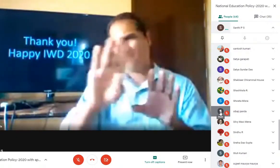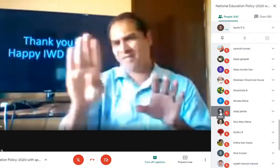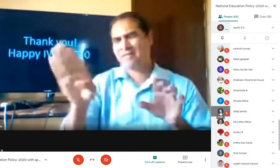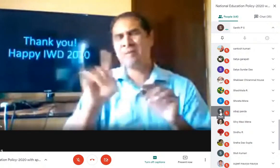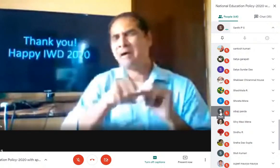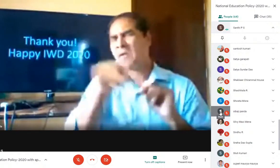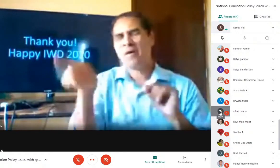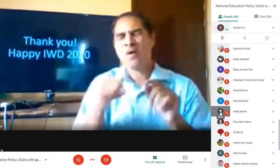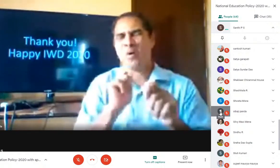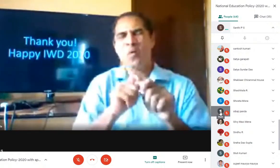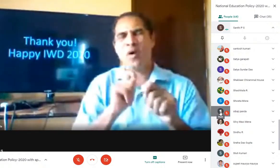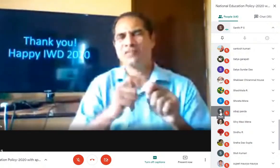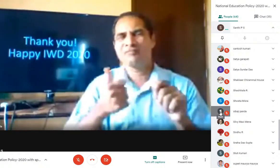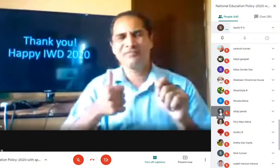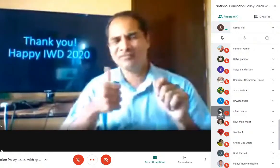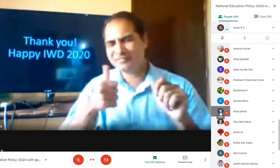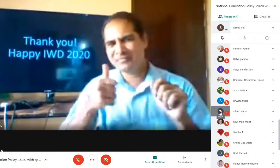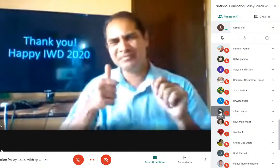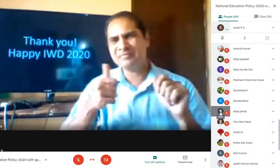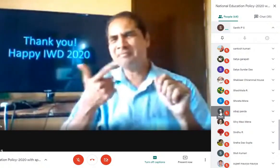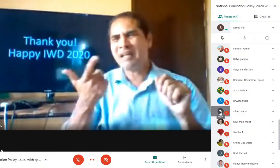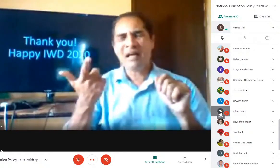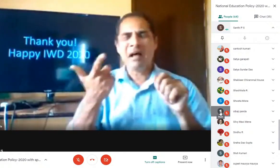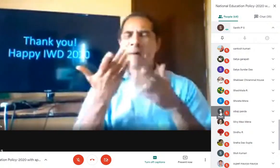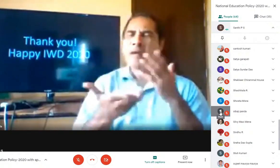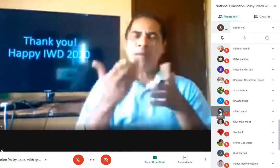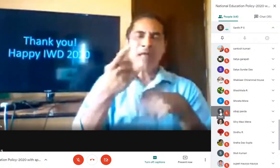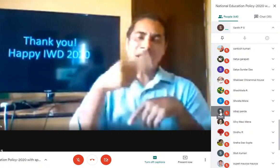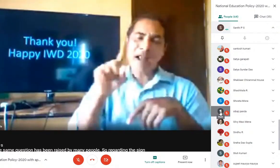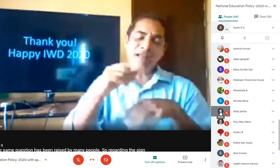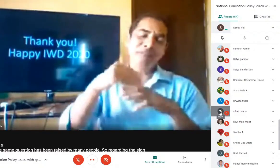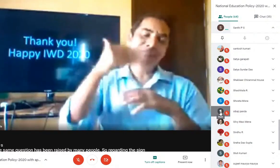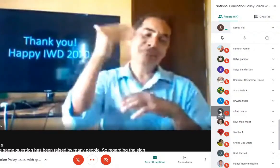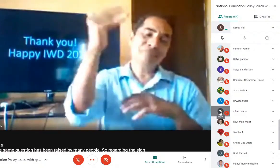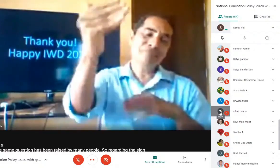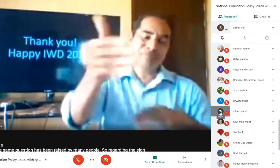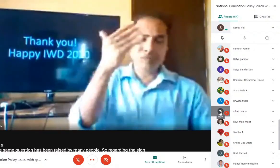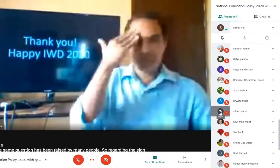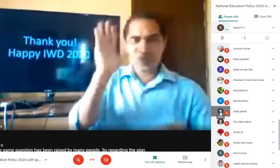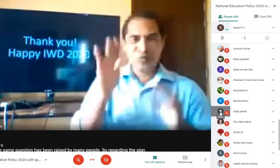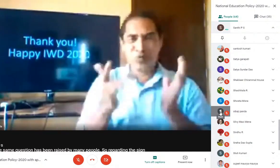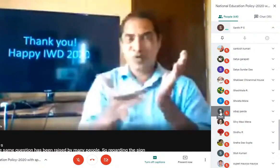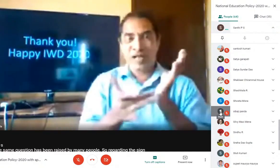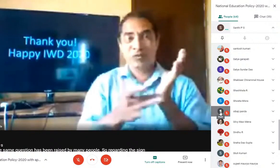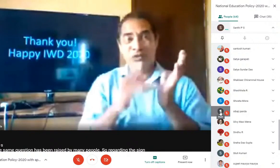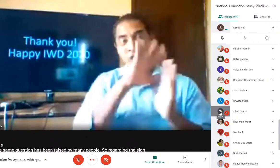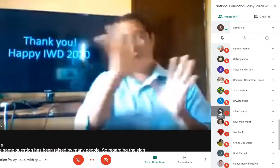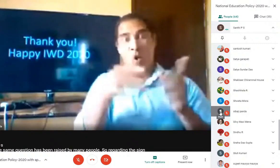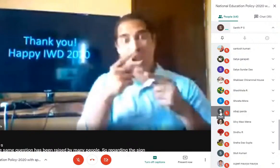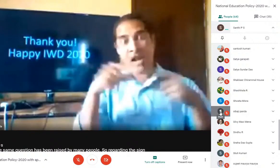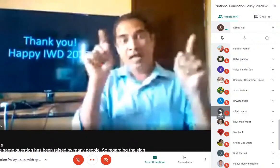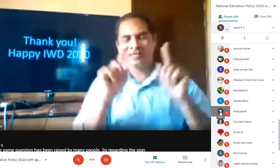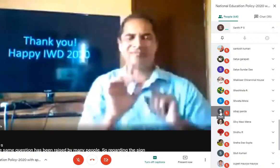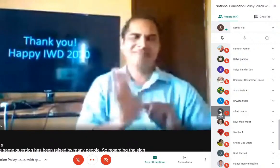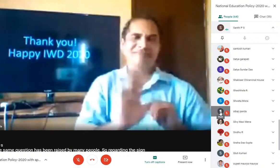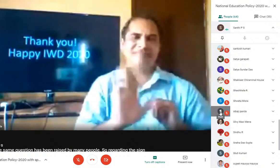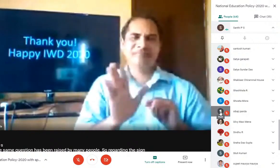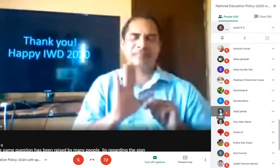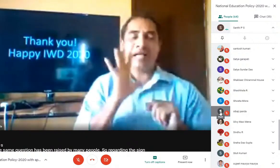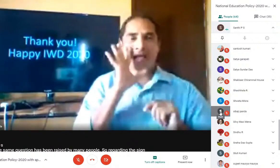So there are many technologies also for the sign language interpretation, but I don't think it's possible. But with time, technology can develop.